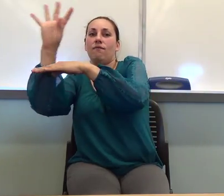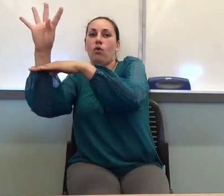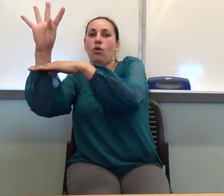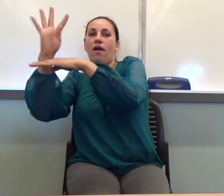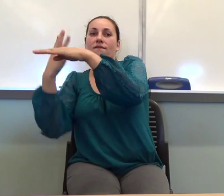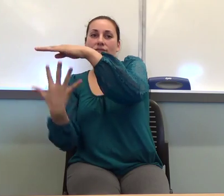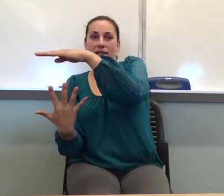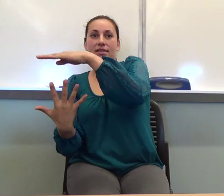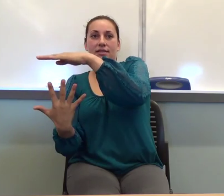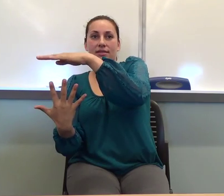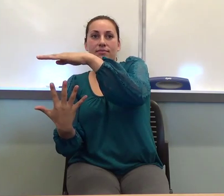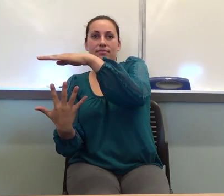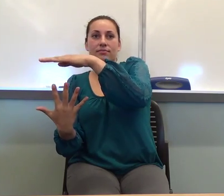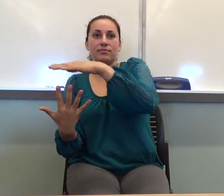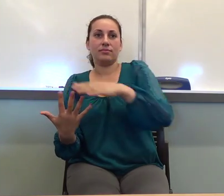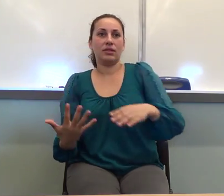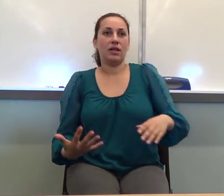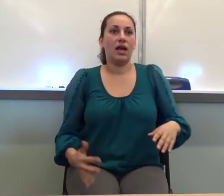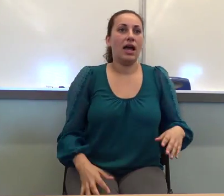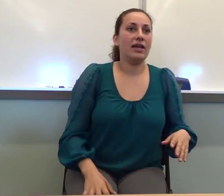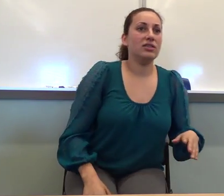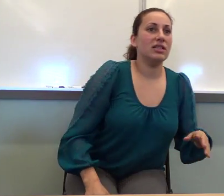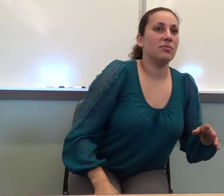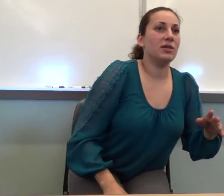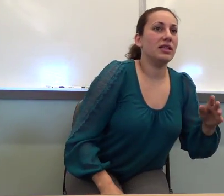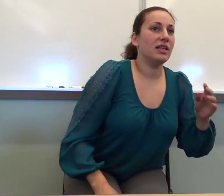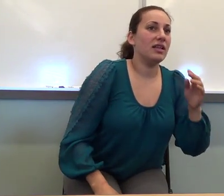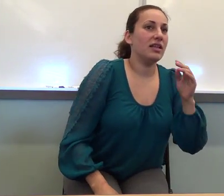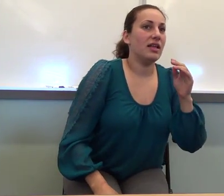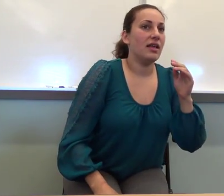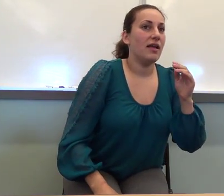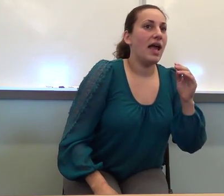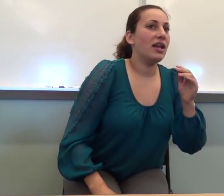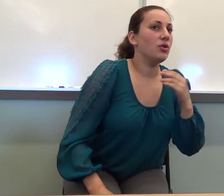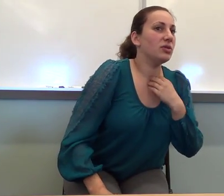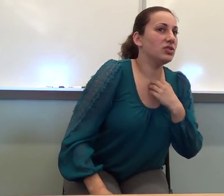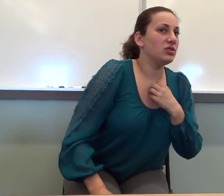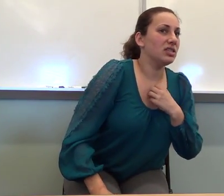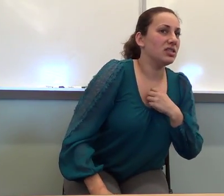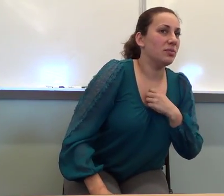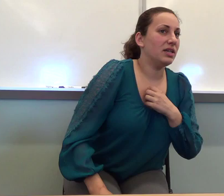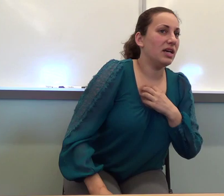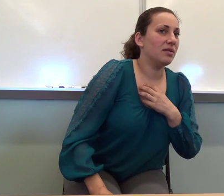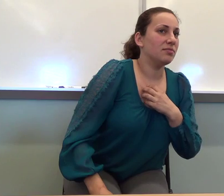Okay. All right, let's go on to 5. I understand, but anything there? how do you reduce it to become?